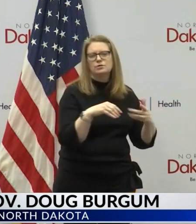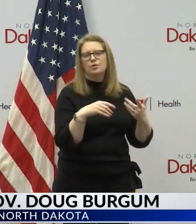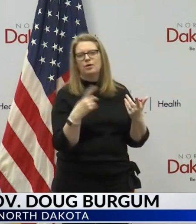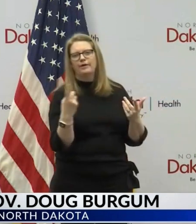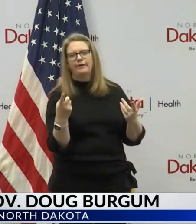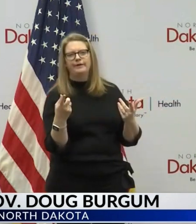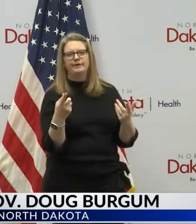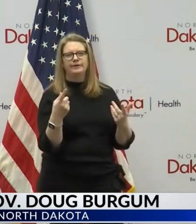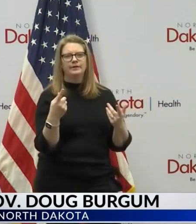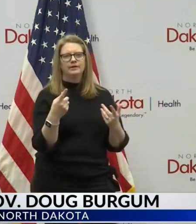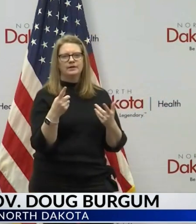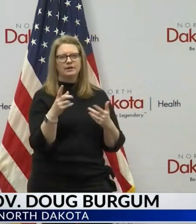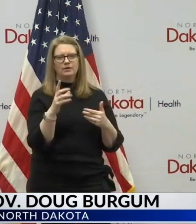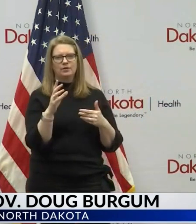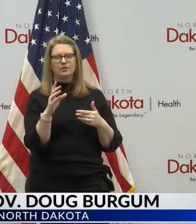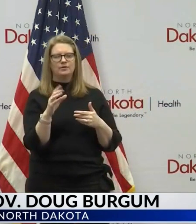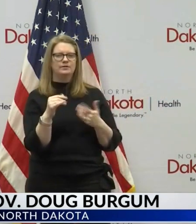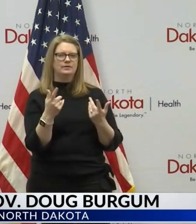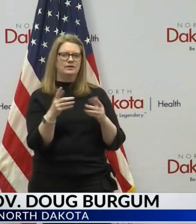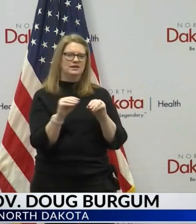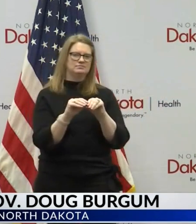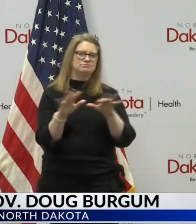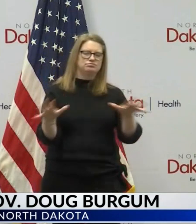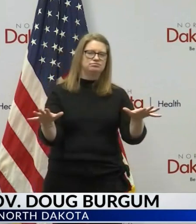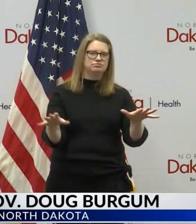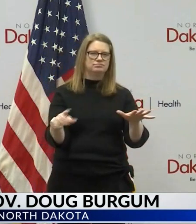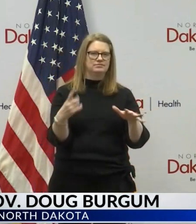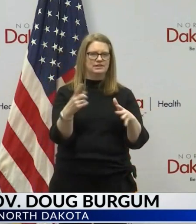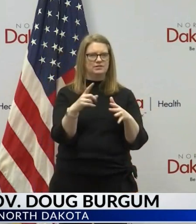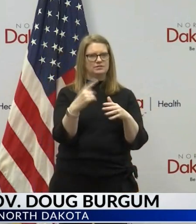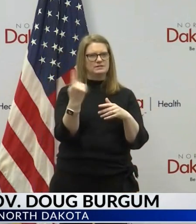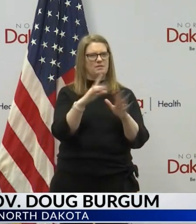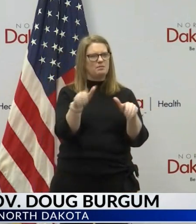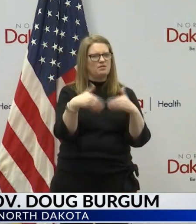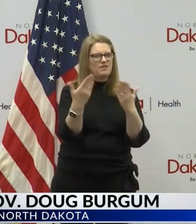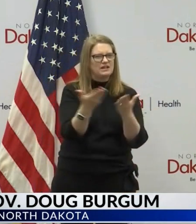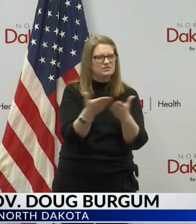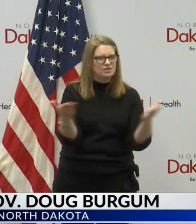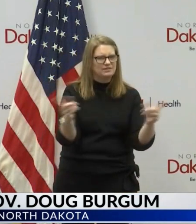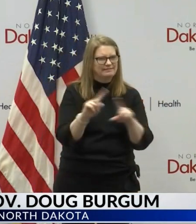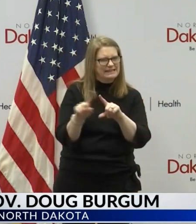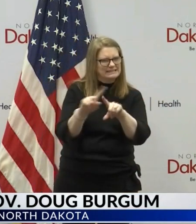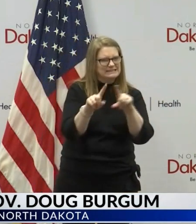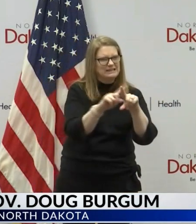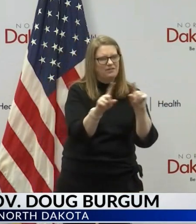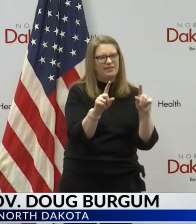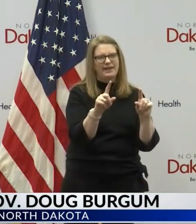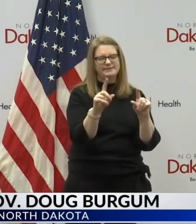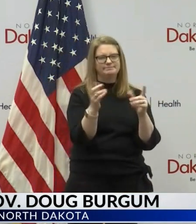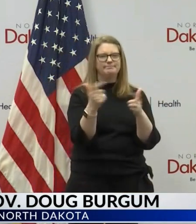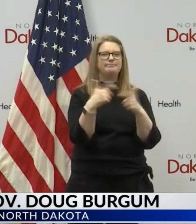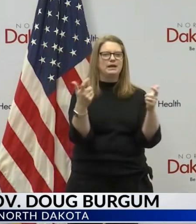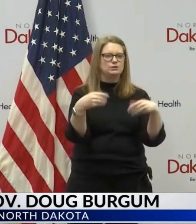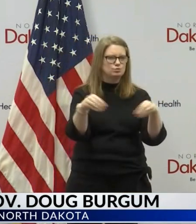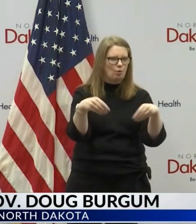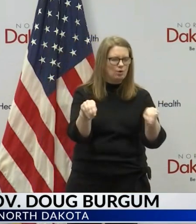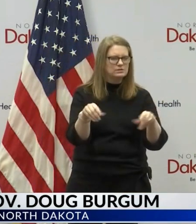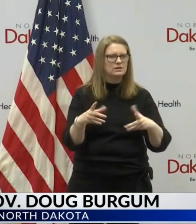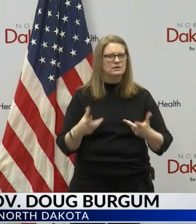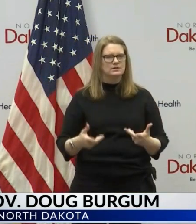one of the major retailers. I mean, if you had an outbreak at one of those locations, you could have that, the same kind